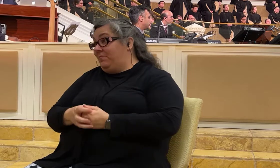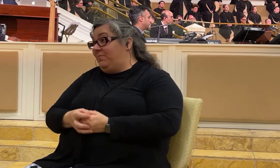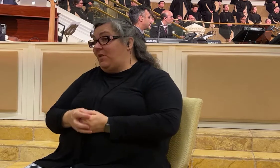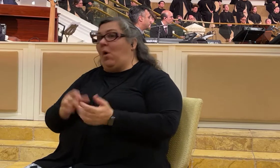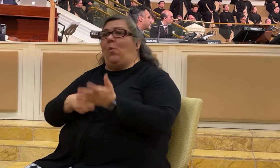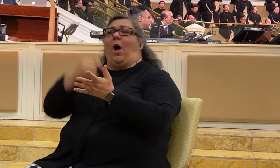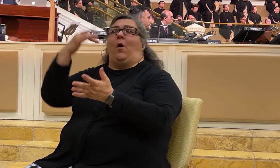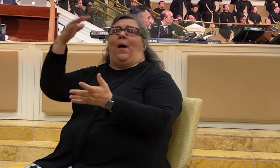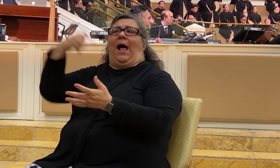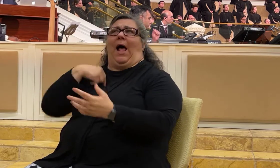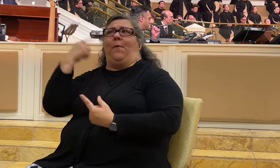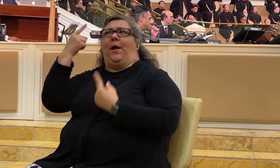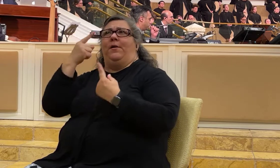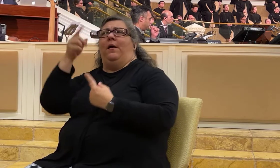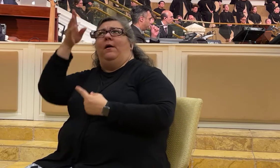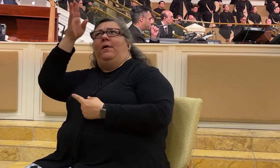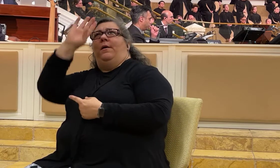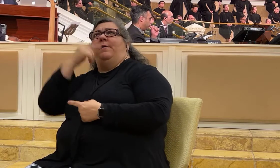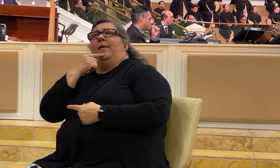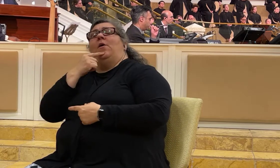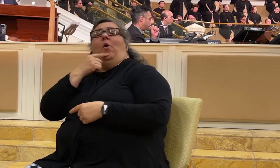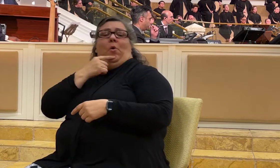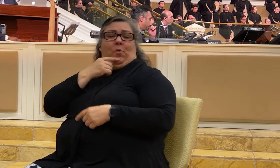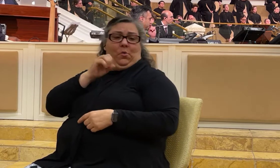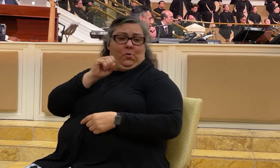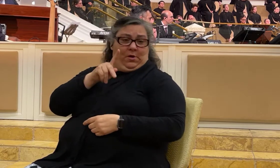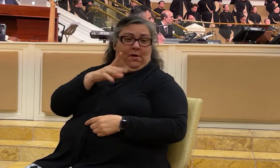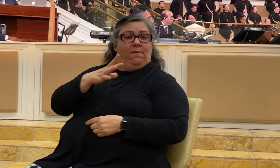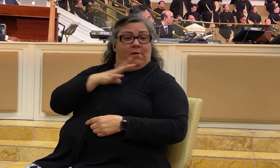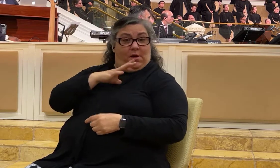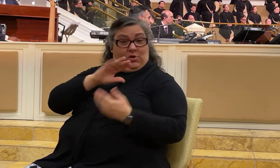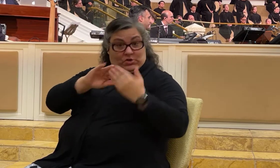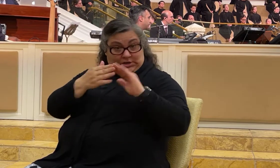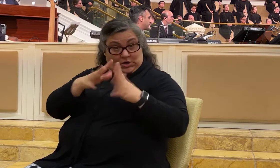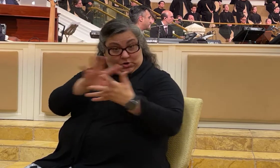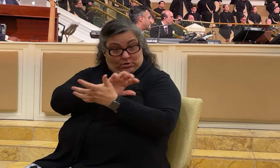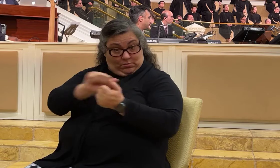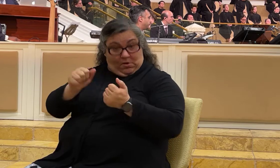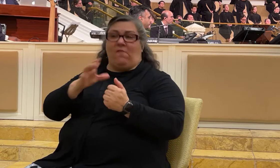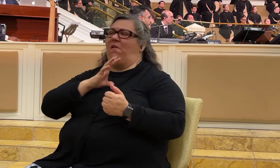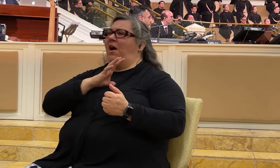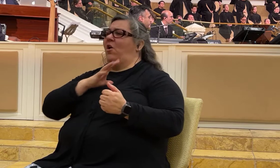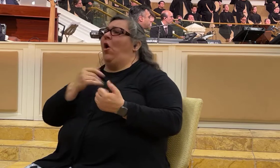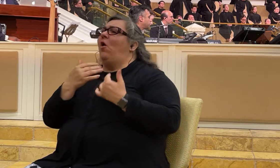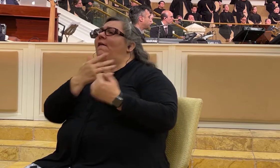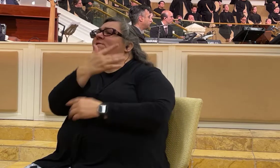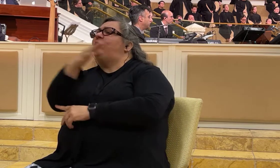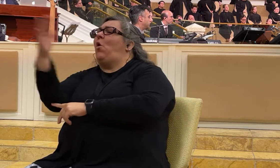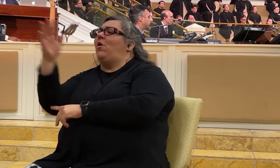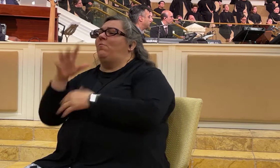Once in a while, I wonder if God says, okay, you decide to burn all your cities down, I'll just burn all your forests down